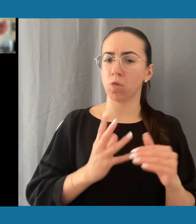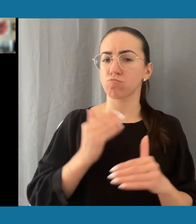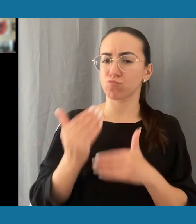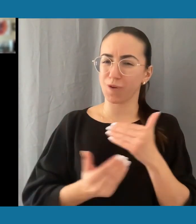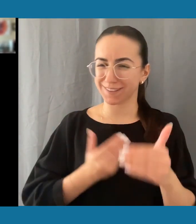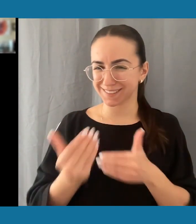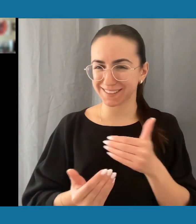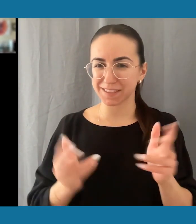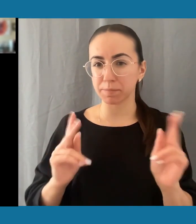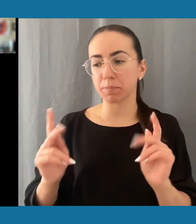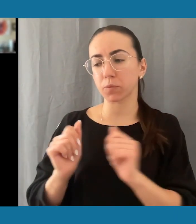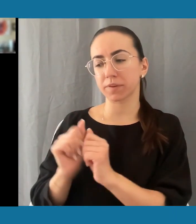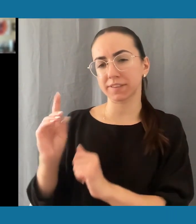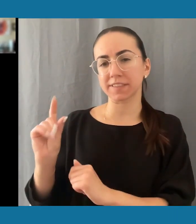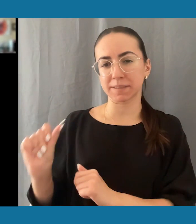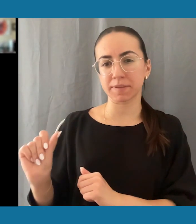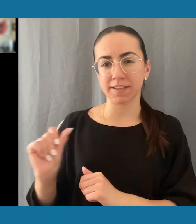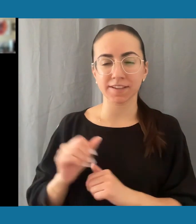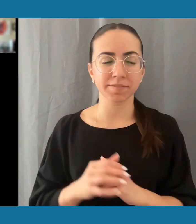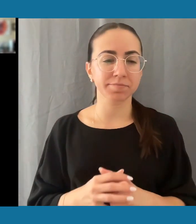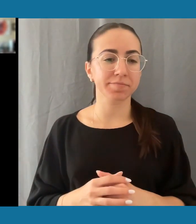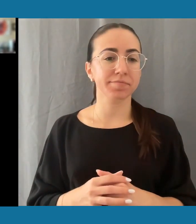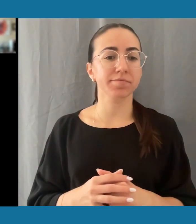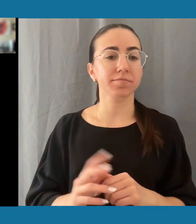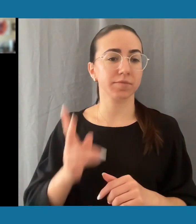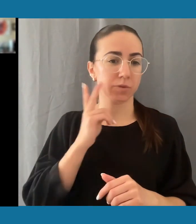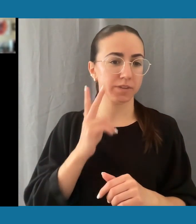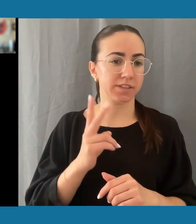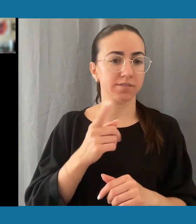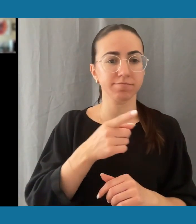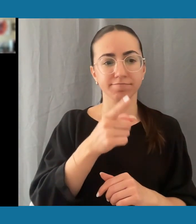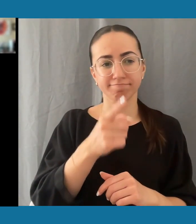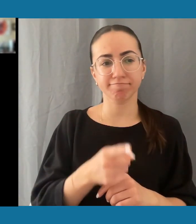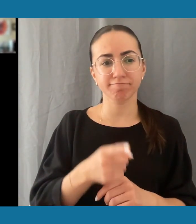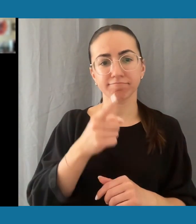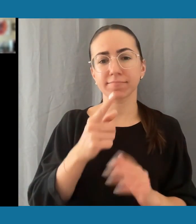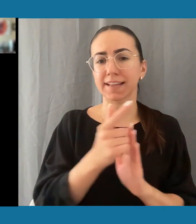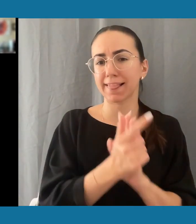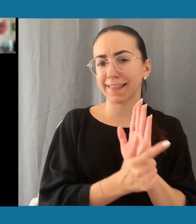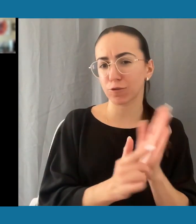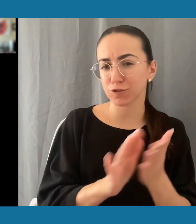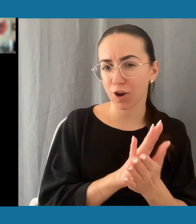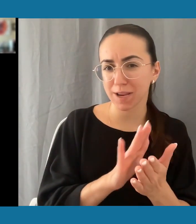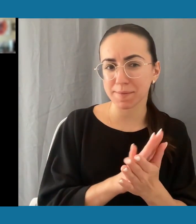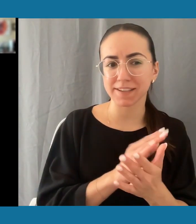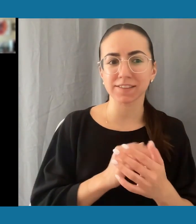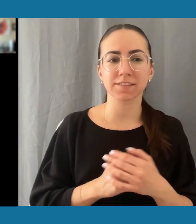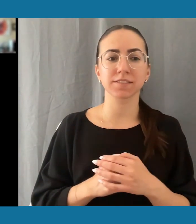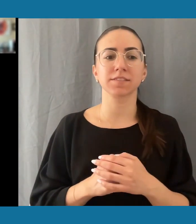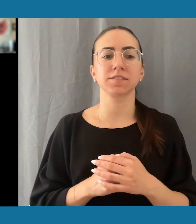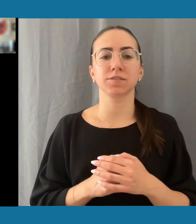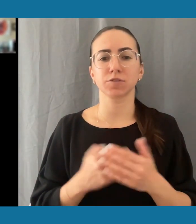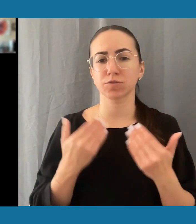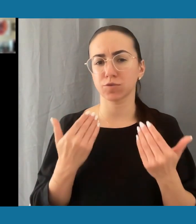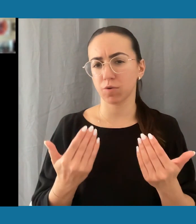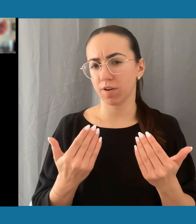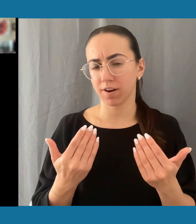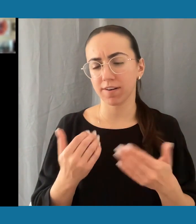disabilities. You'll see these as legal documents used to really help people